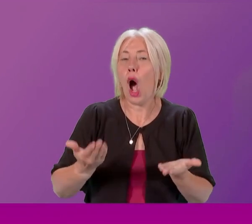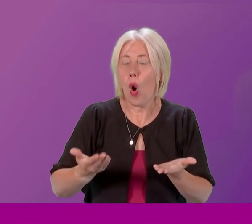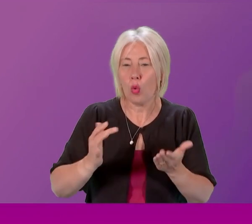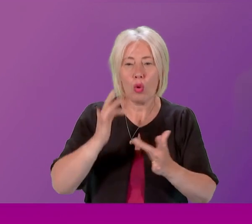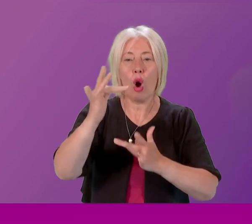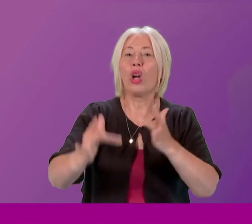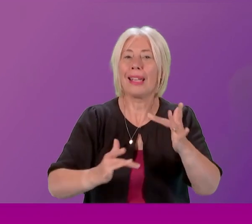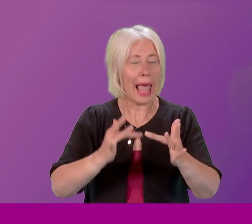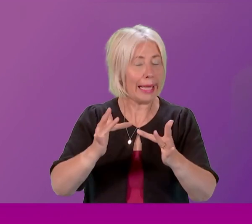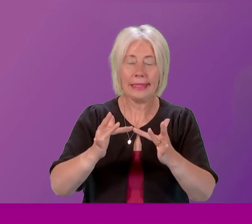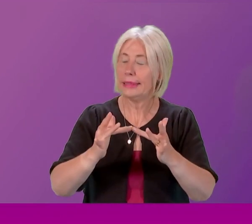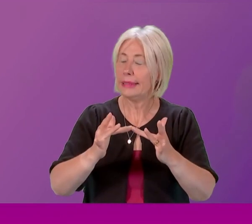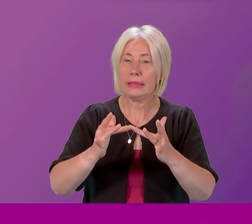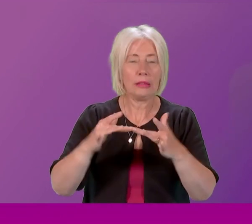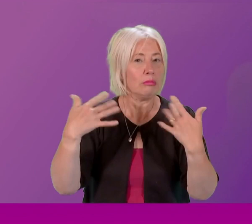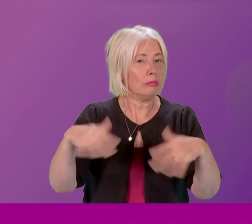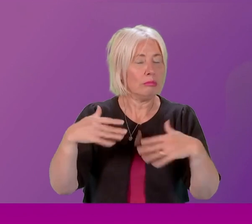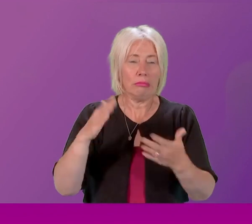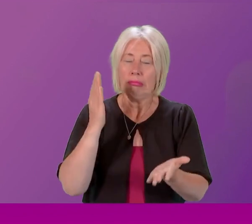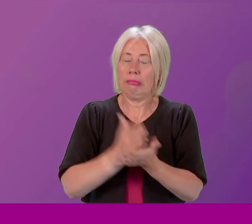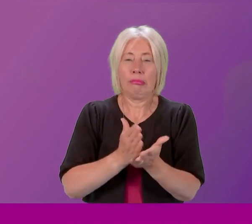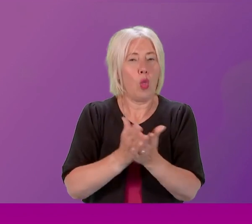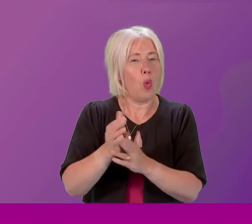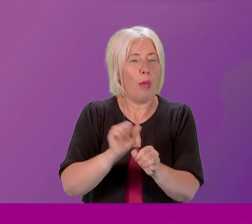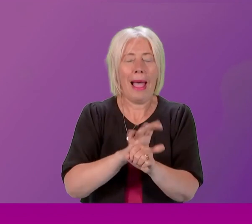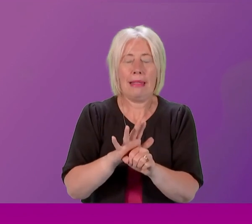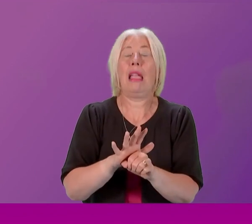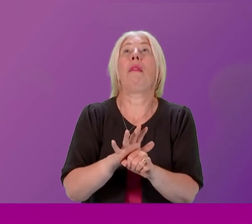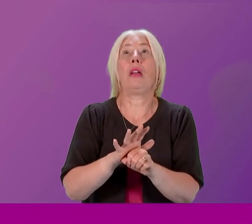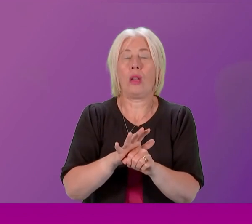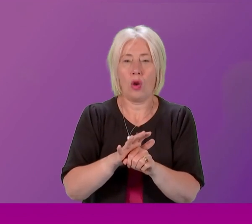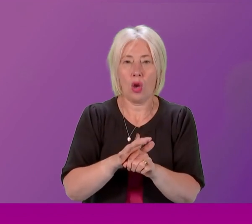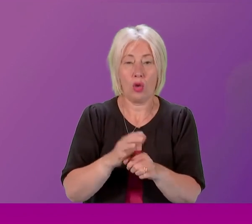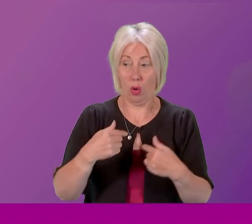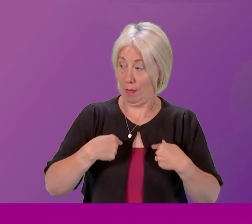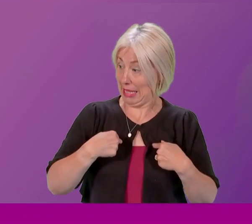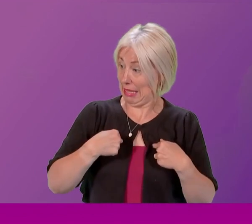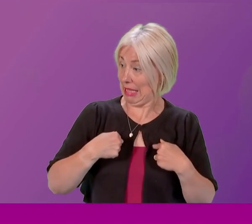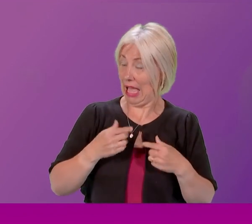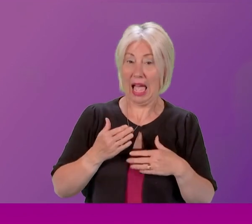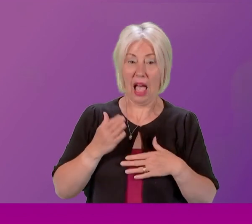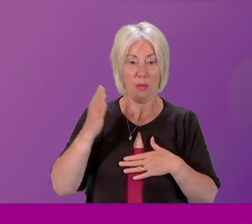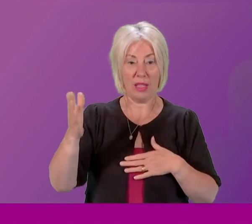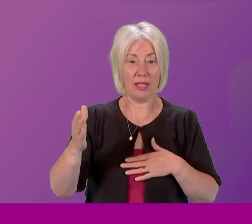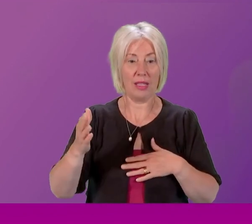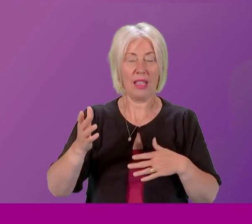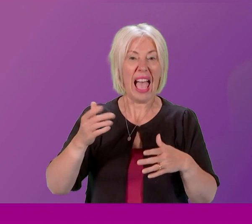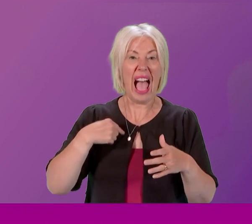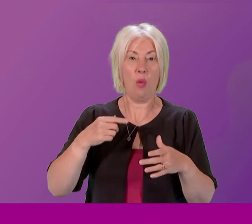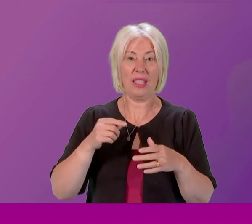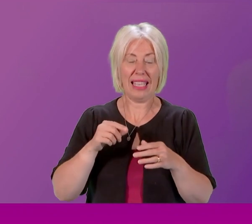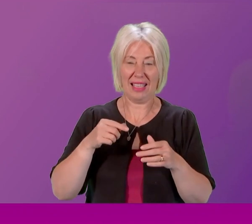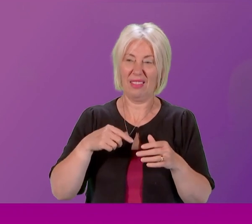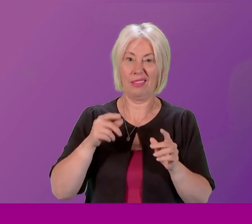online facilities. And again, that was heightened during the pandemic. So I found myself doing things in primary schools in the middle of nowhere in